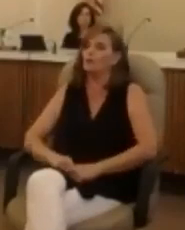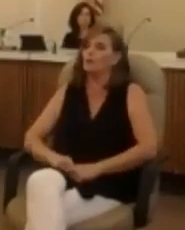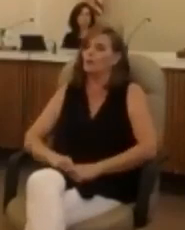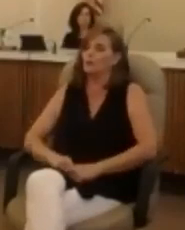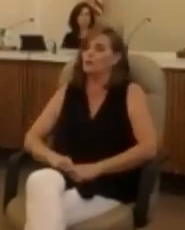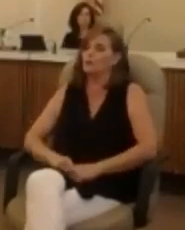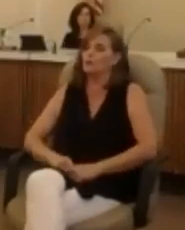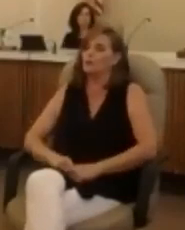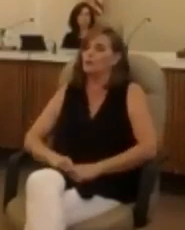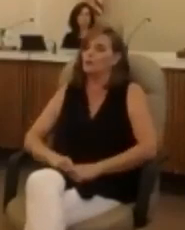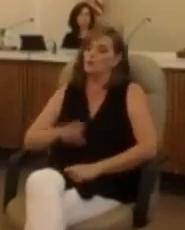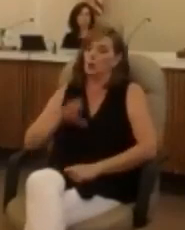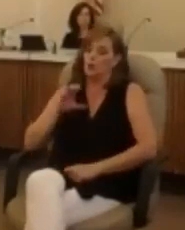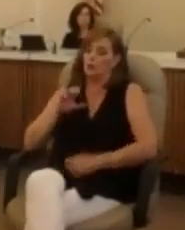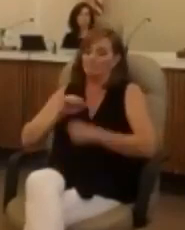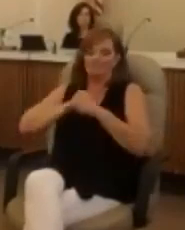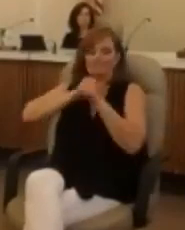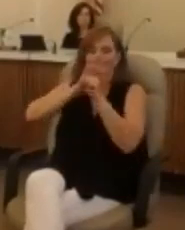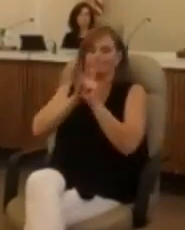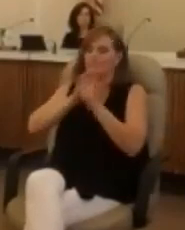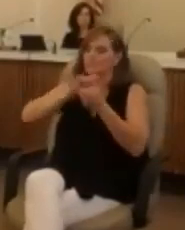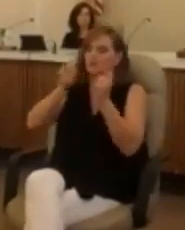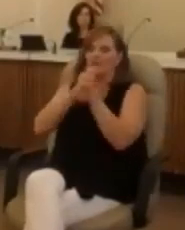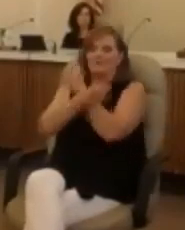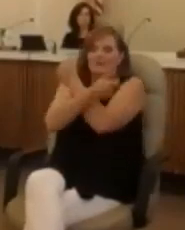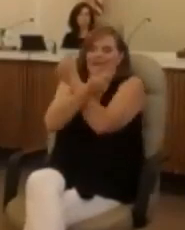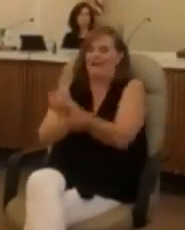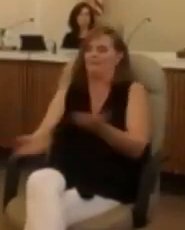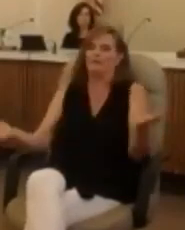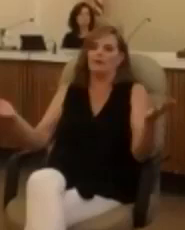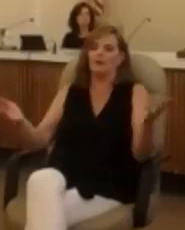again, COVID has changed all of this, but prior to